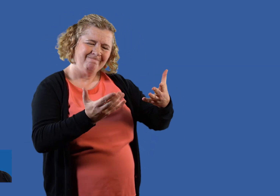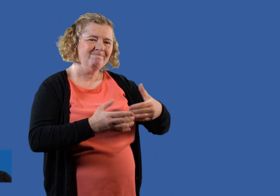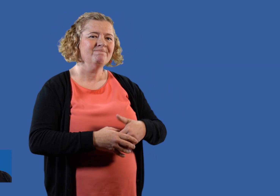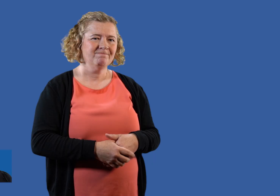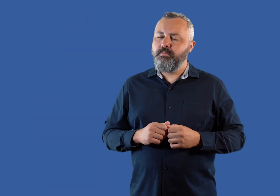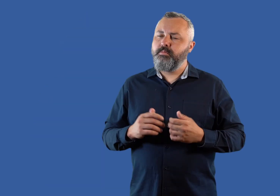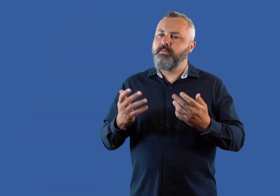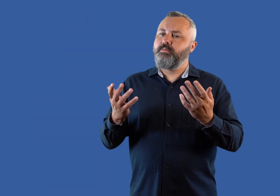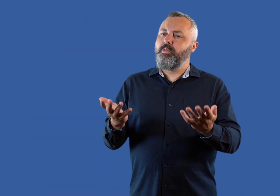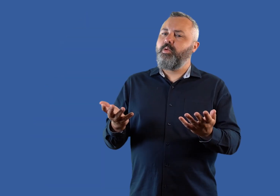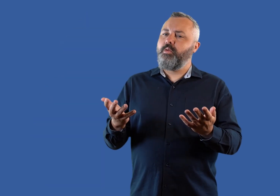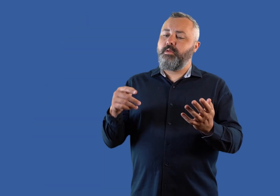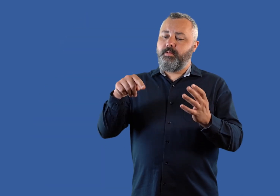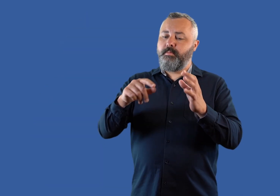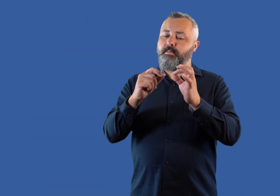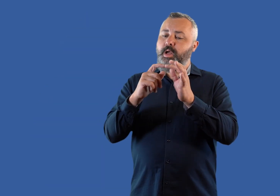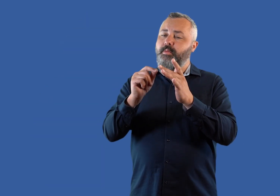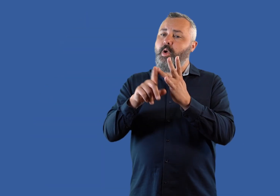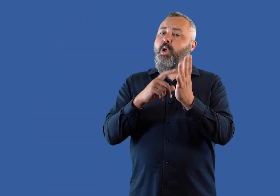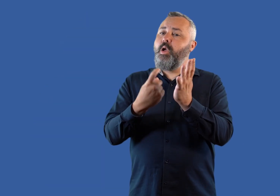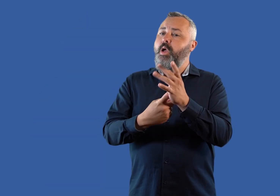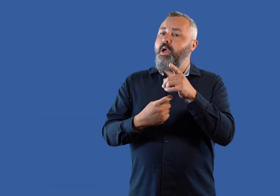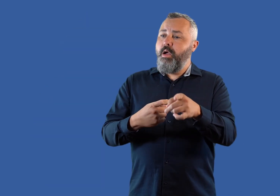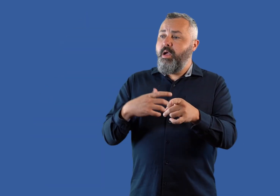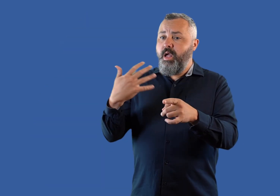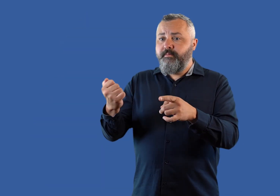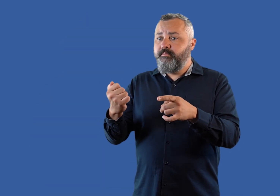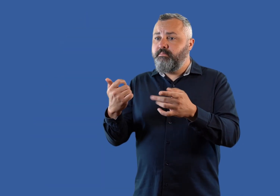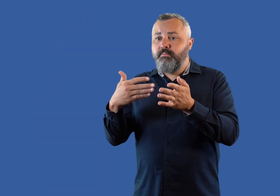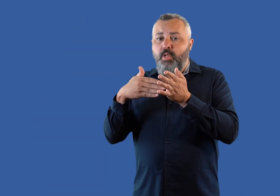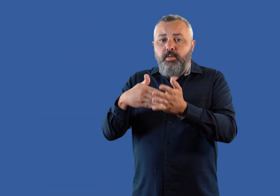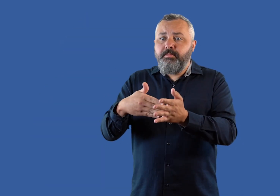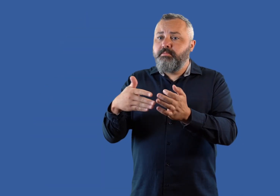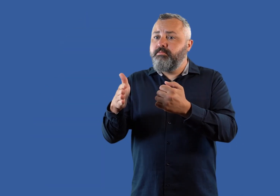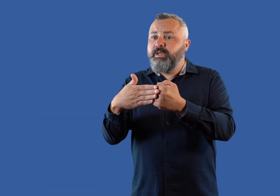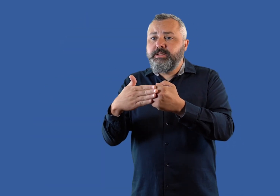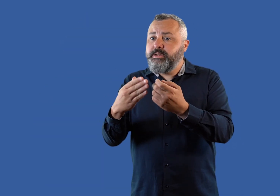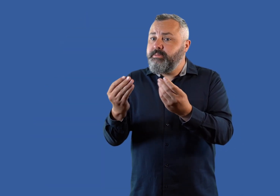types. So what's the treatment for bipolar disorder?